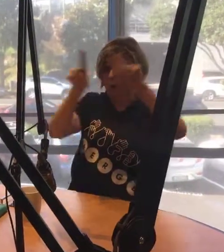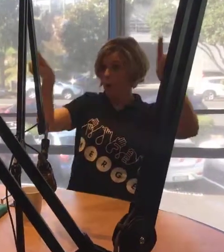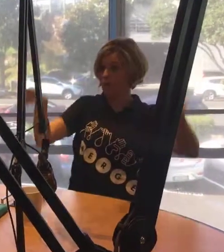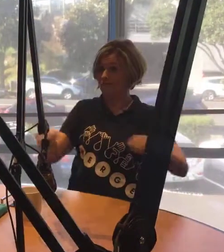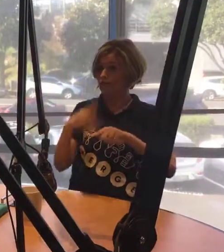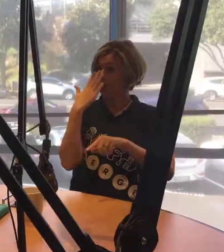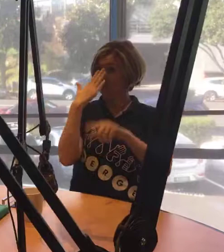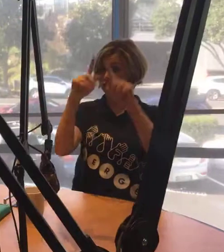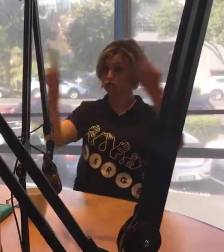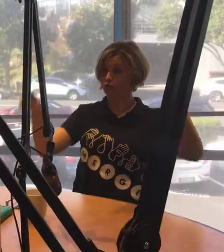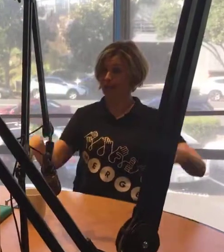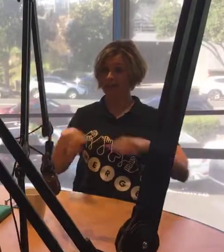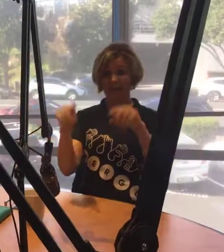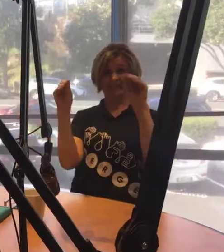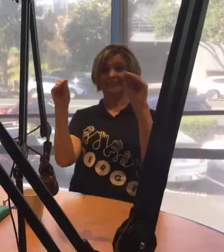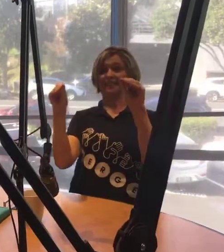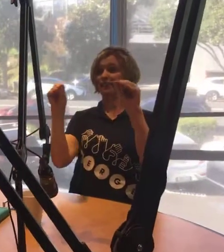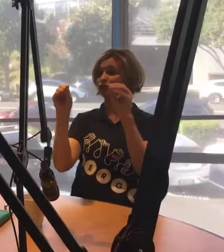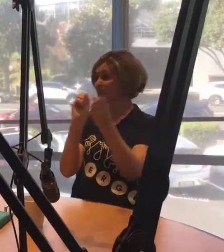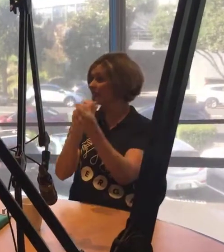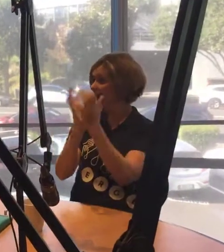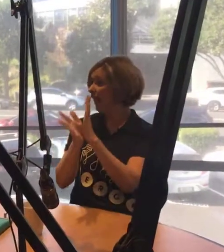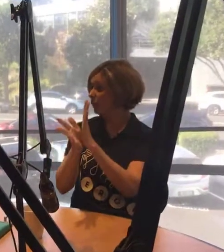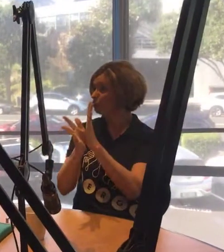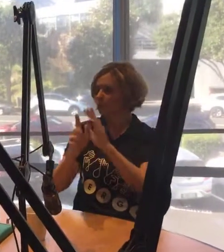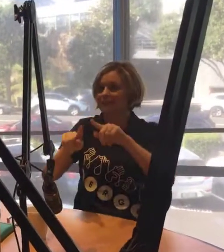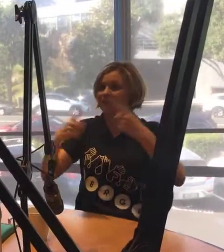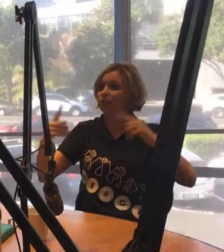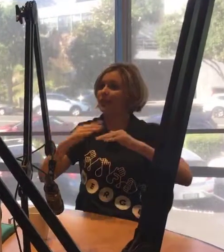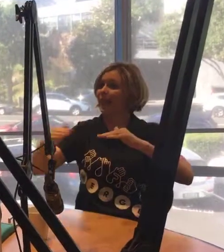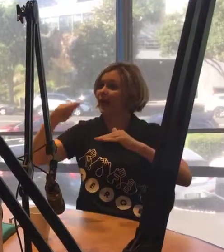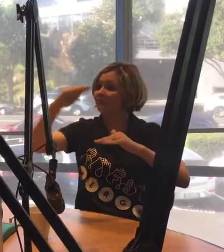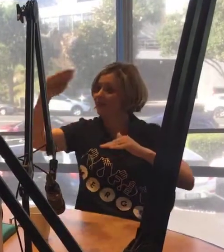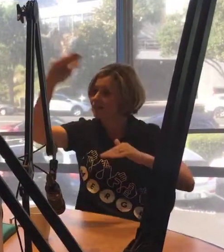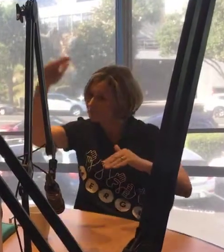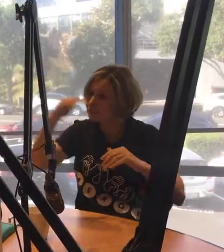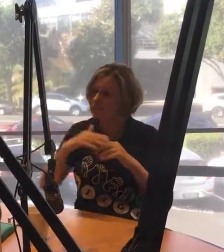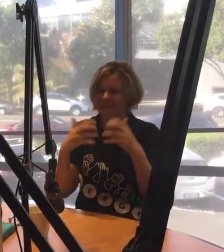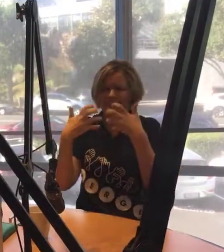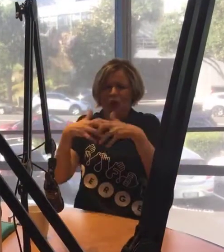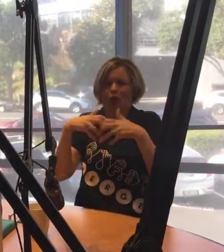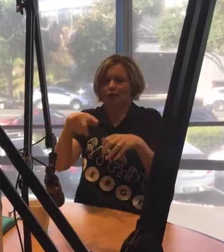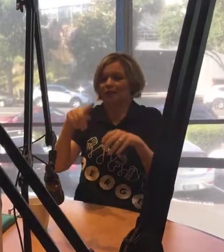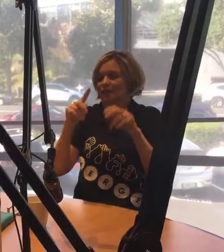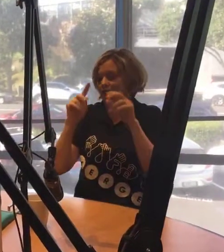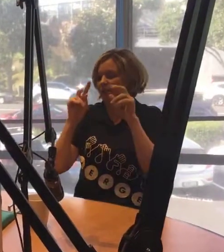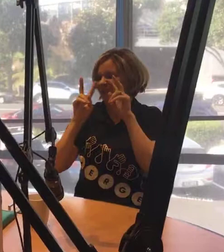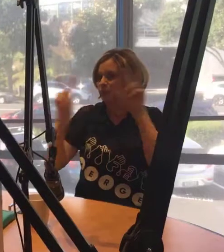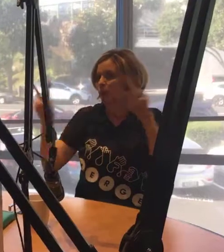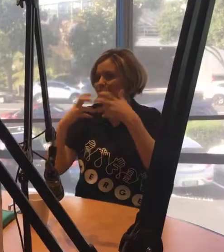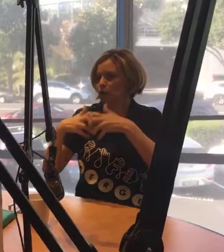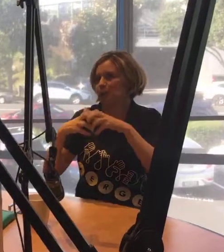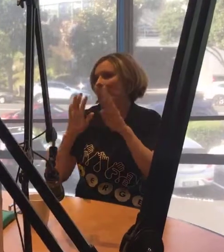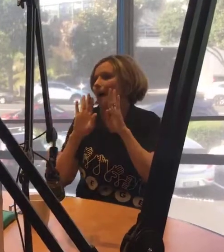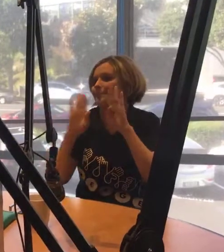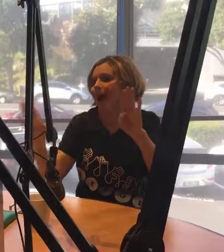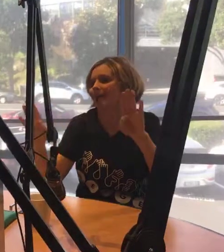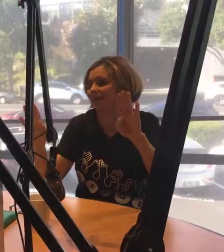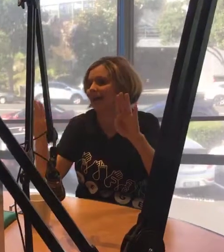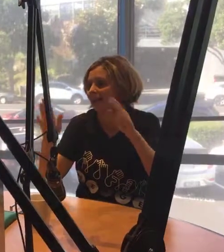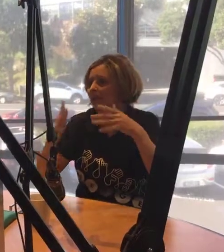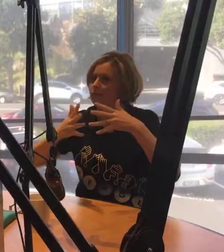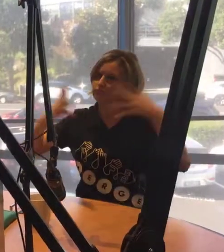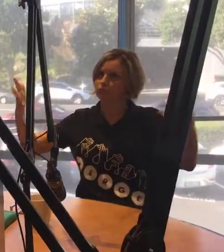they have more opportunities in employment. We also provide, I suppose,